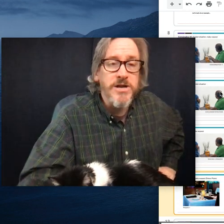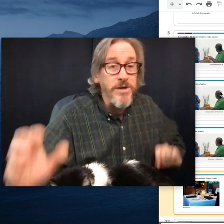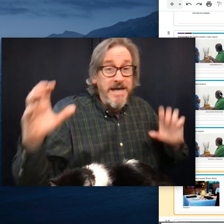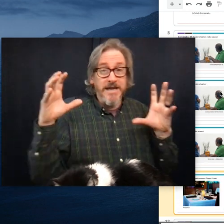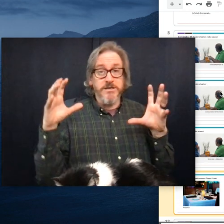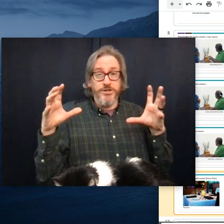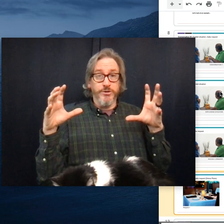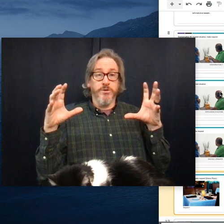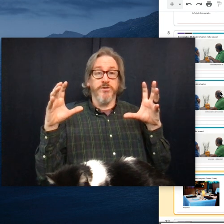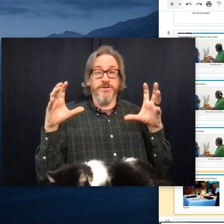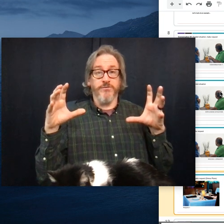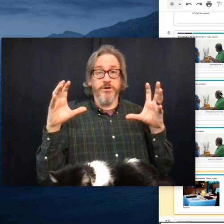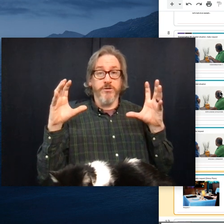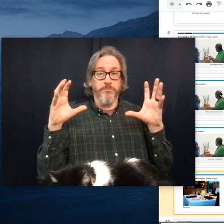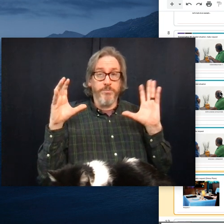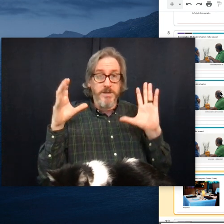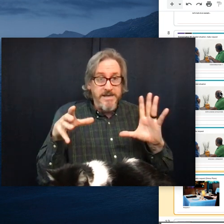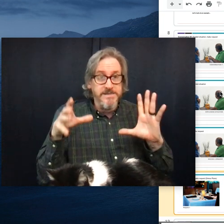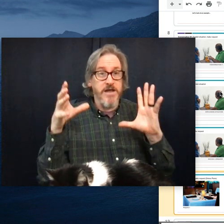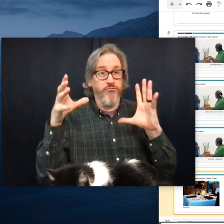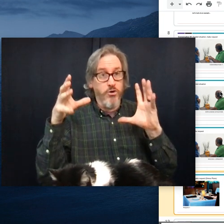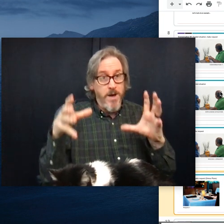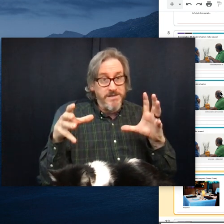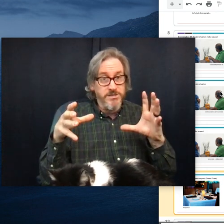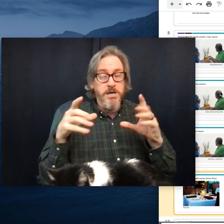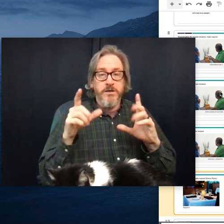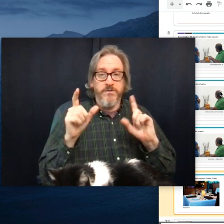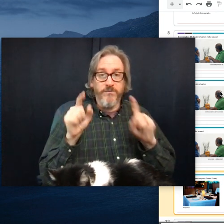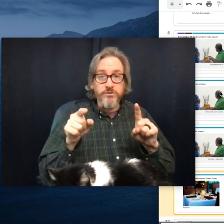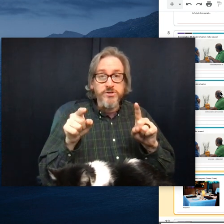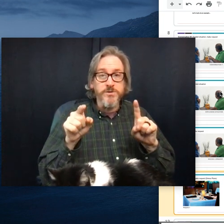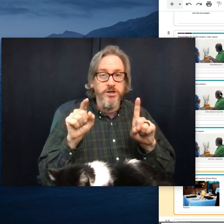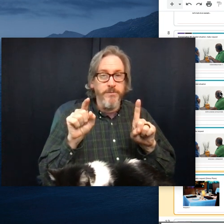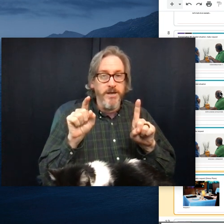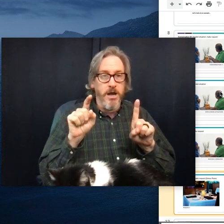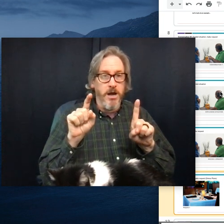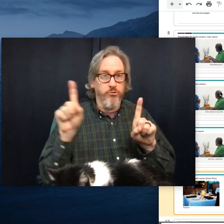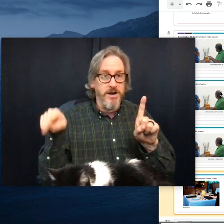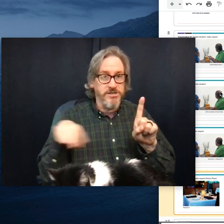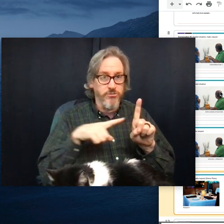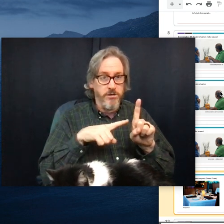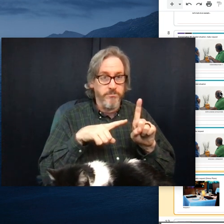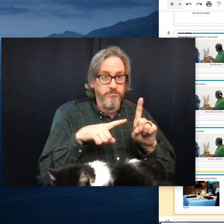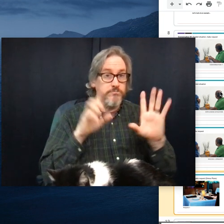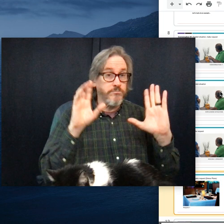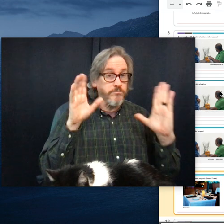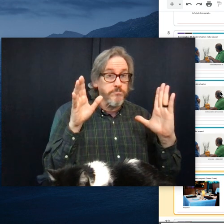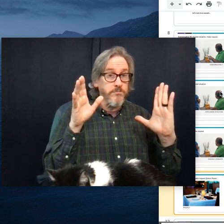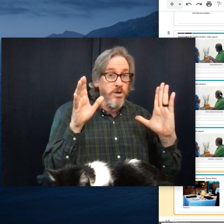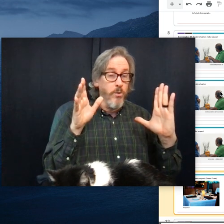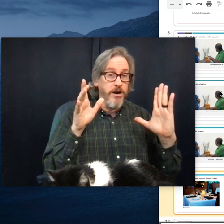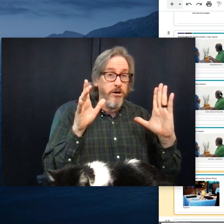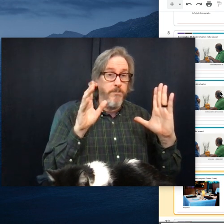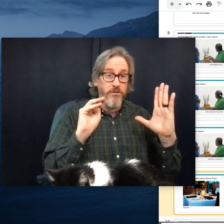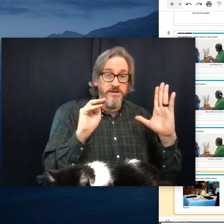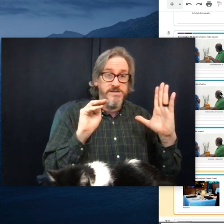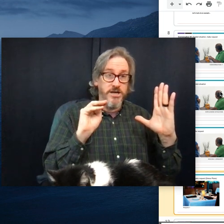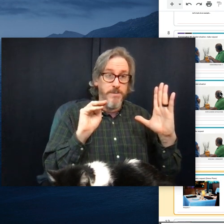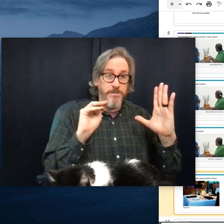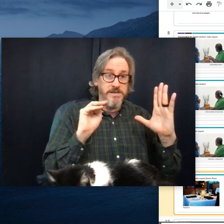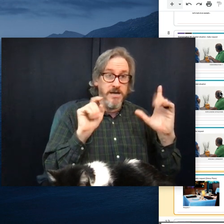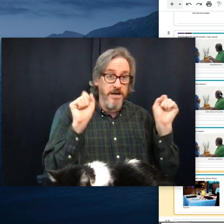So now we get into different plans and requests. The first one is going to be a restaurant where